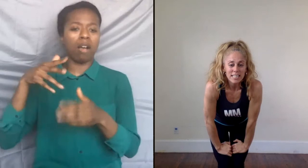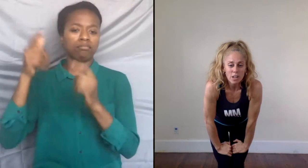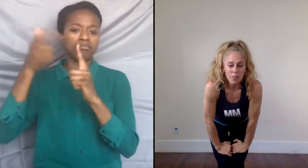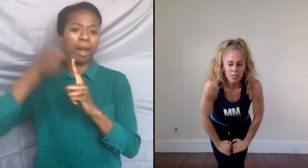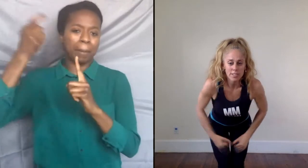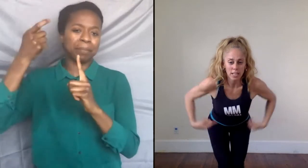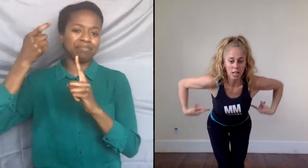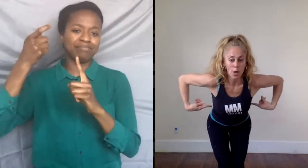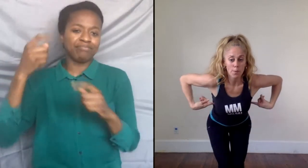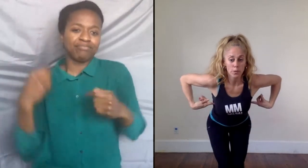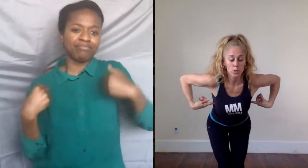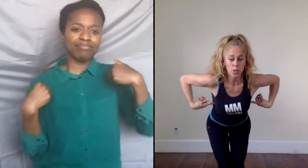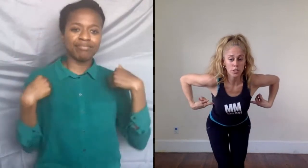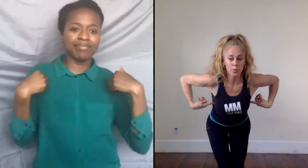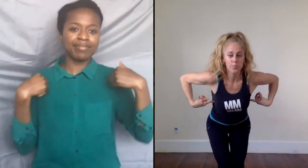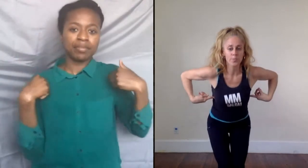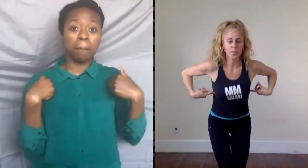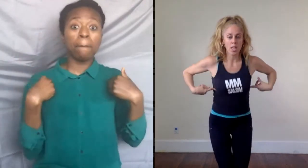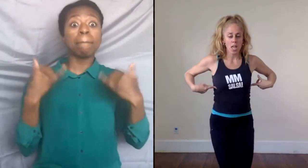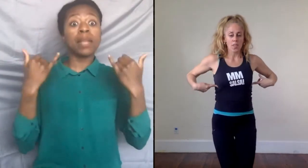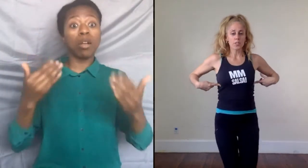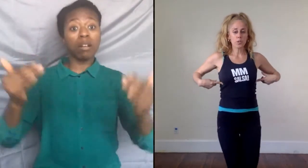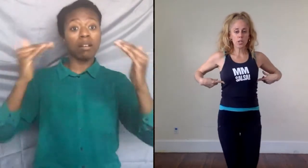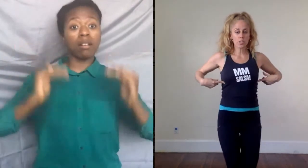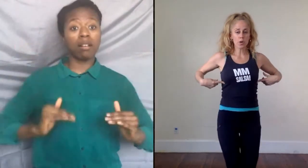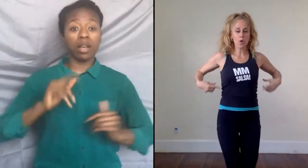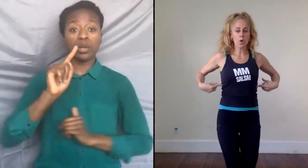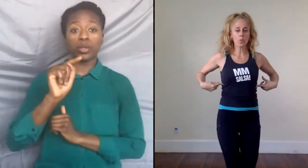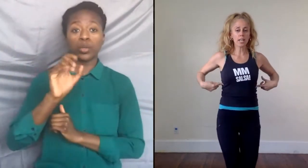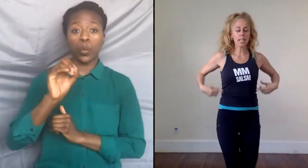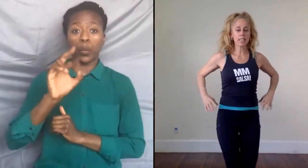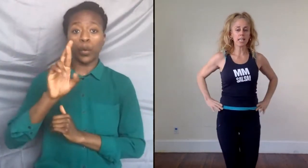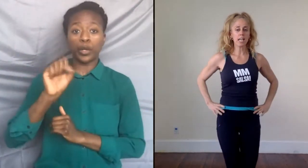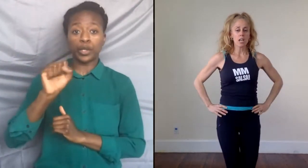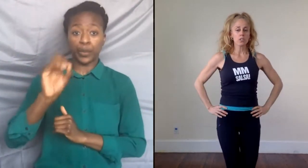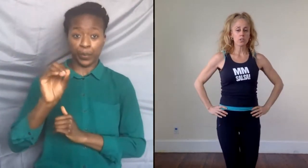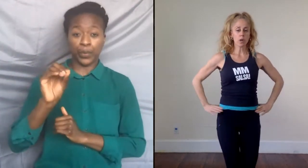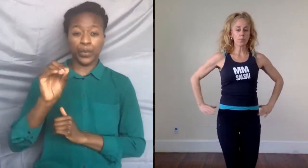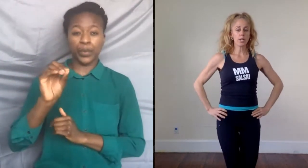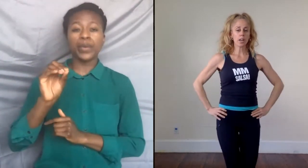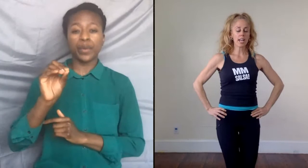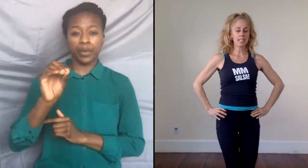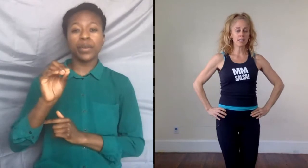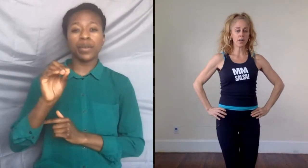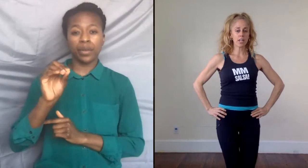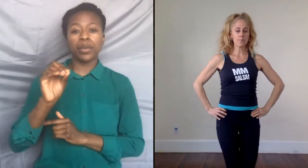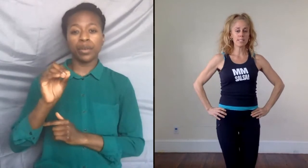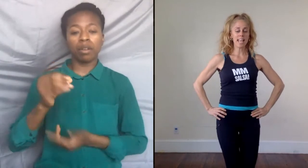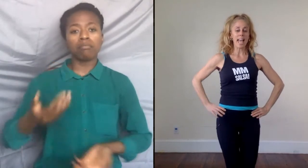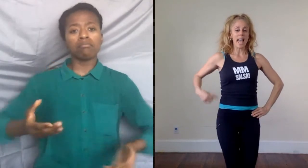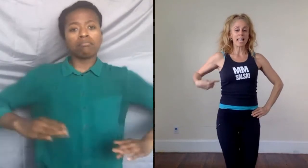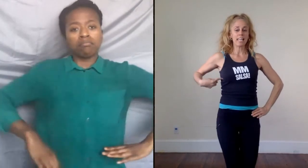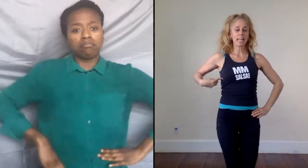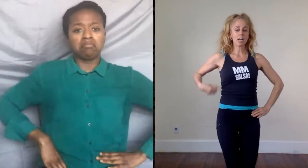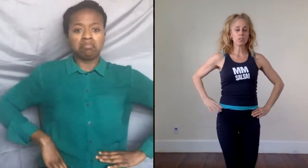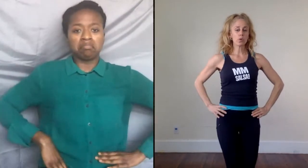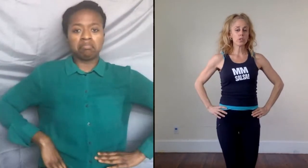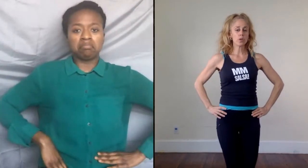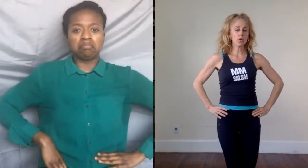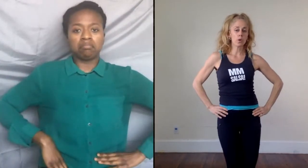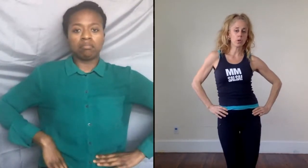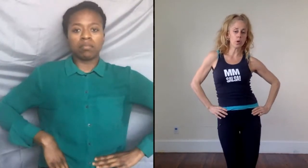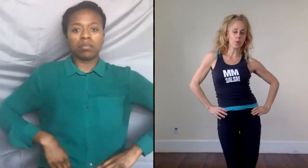Now, let's talk for a second about the torso. The torso, we're gonna think to start putting our hands on our hips and letting